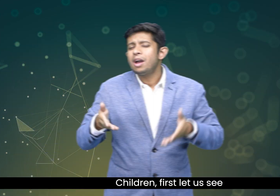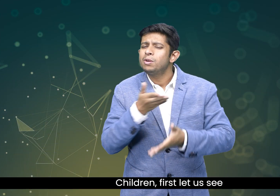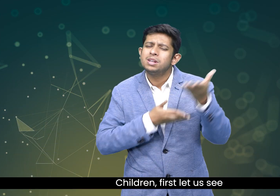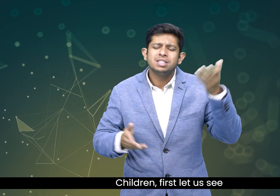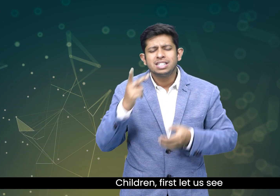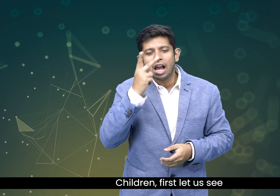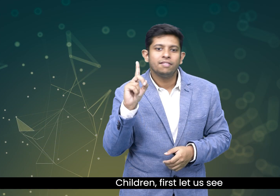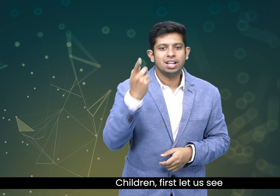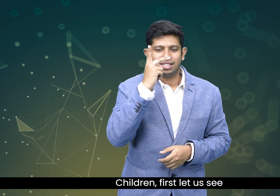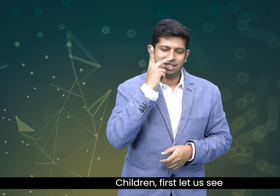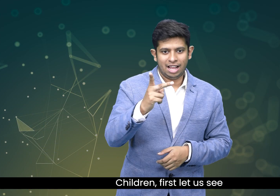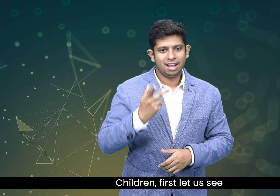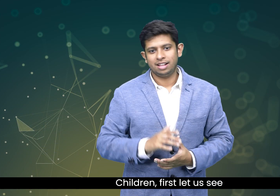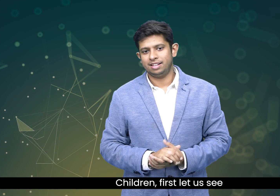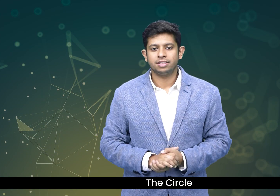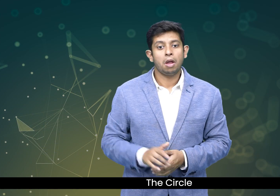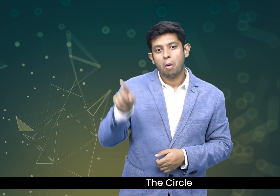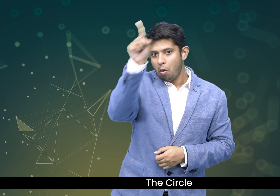Children, first let us see the circle.